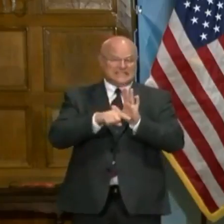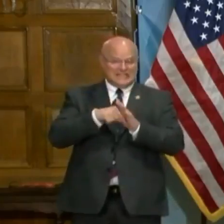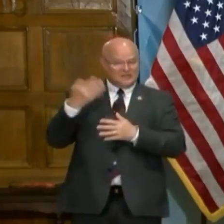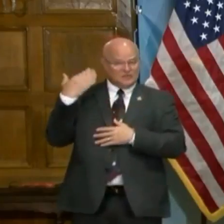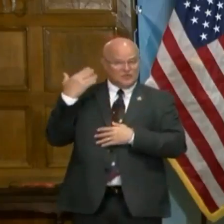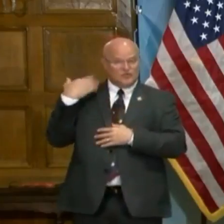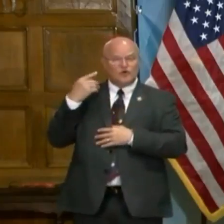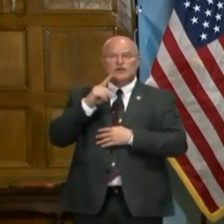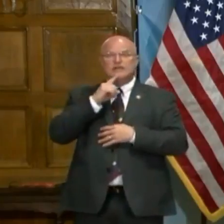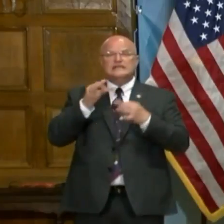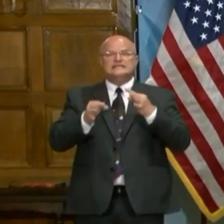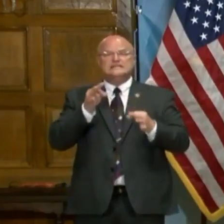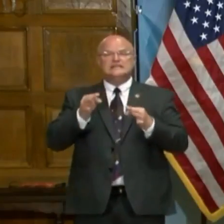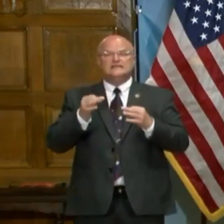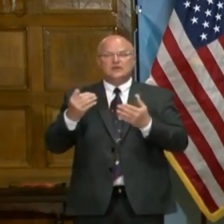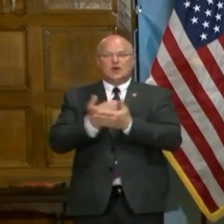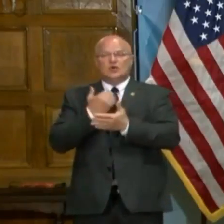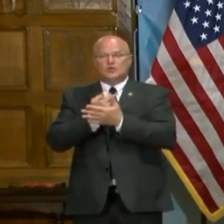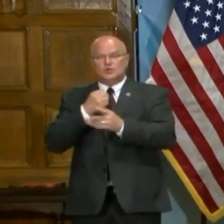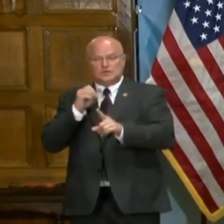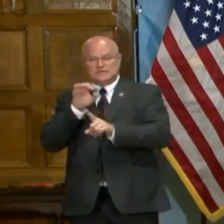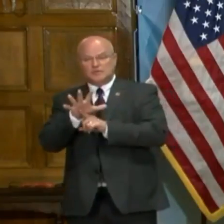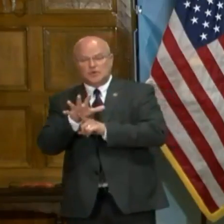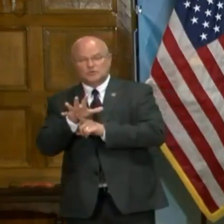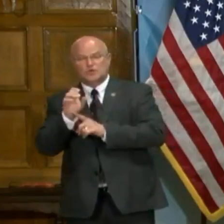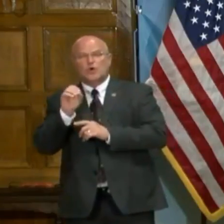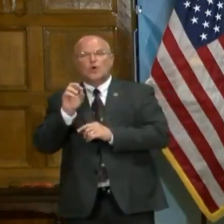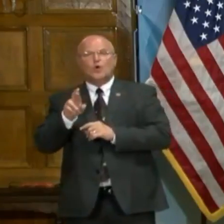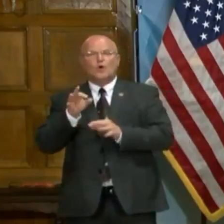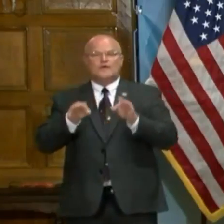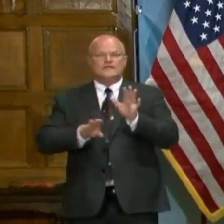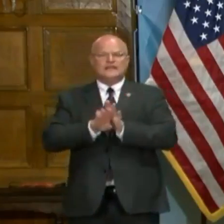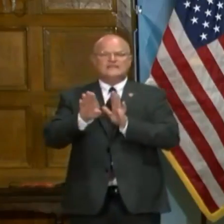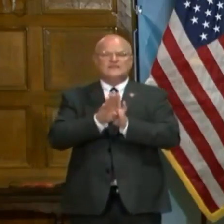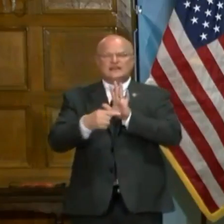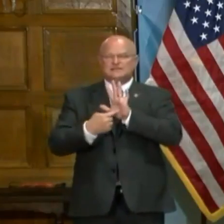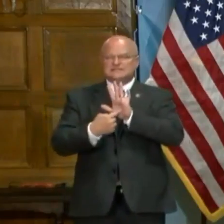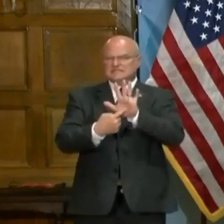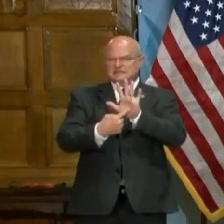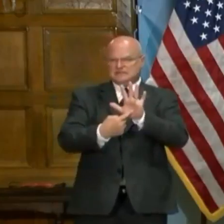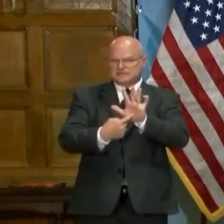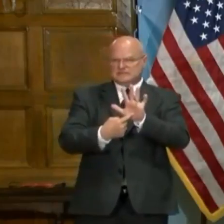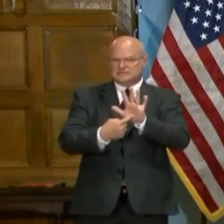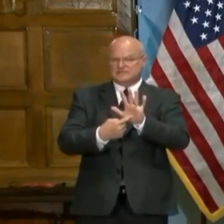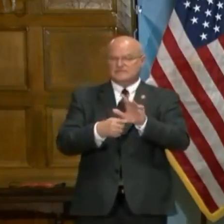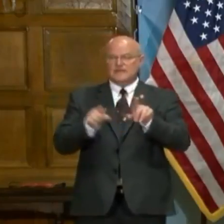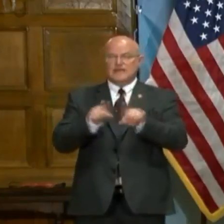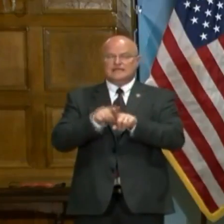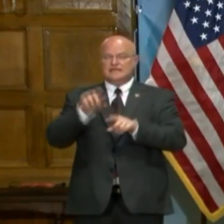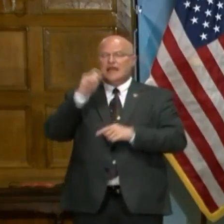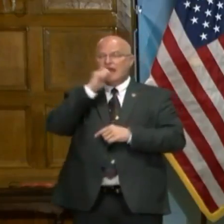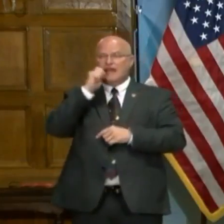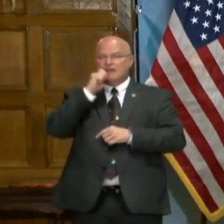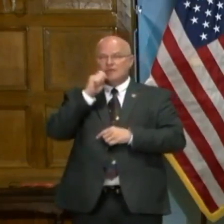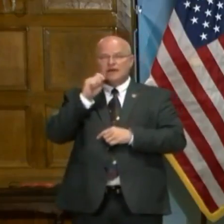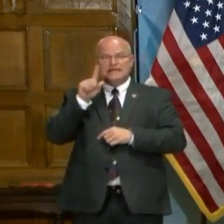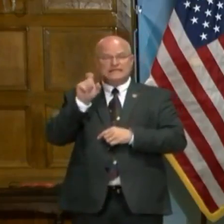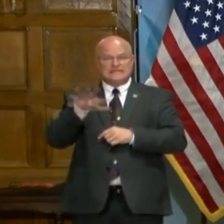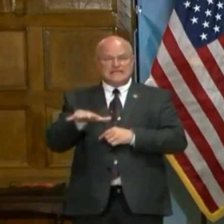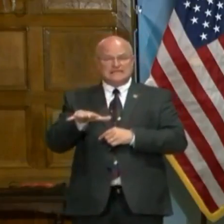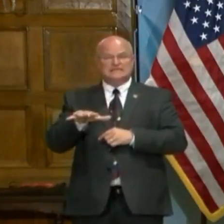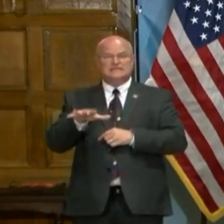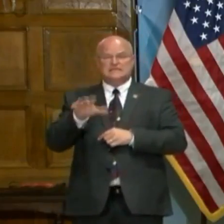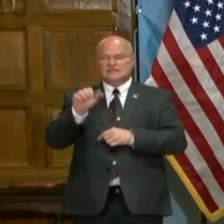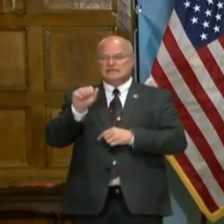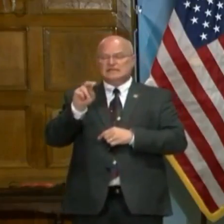negative is if there was either a new exposure or if they developed symptoms. Now, as to the antibody tests or serologic